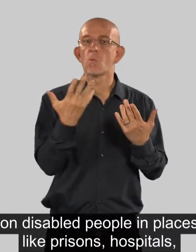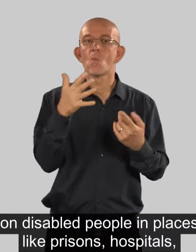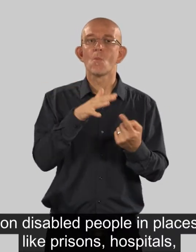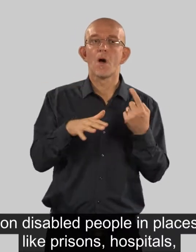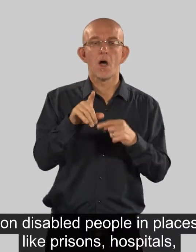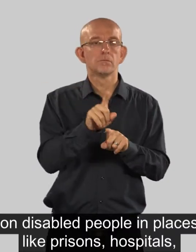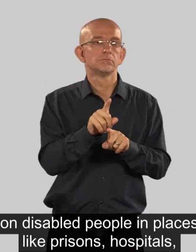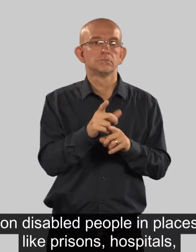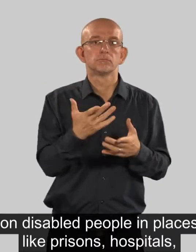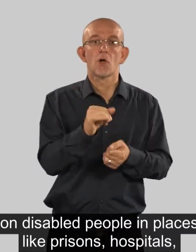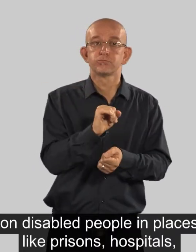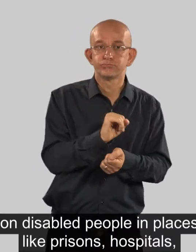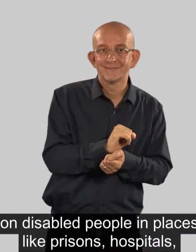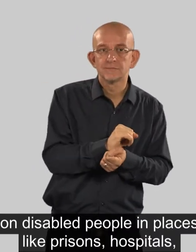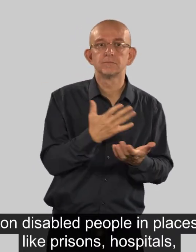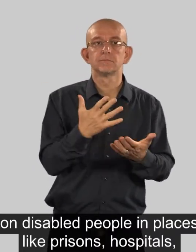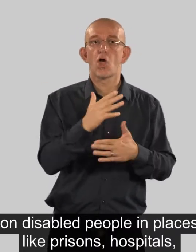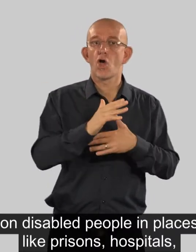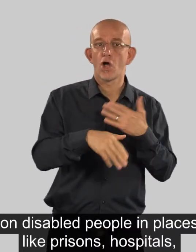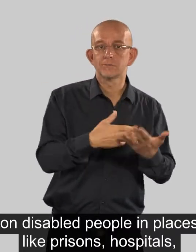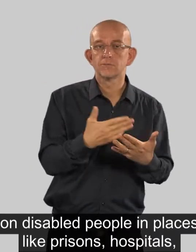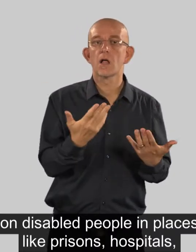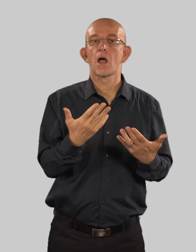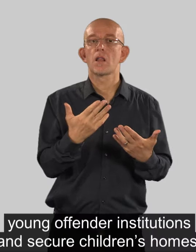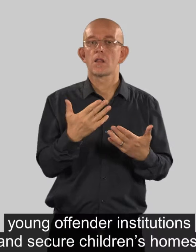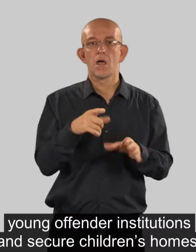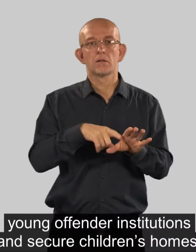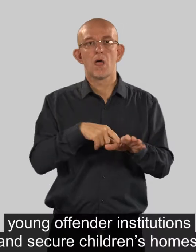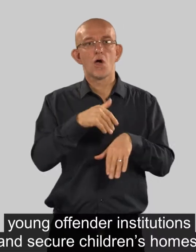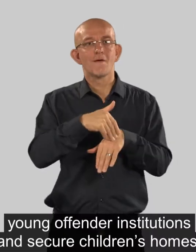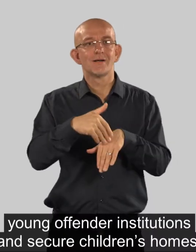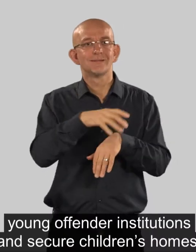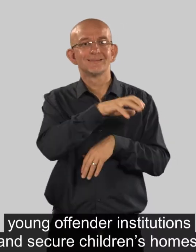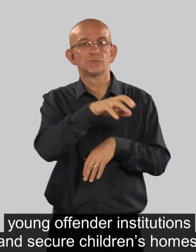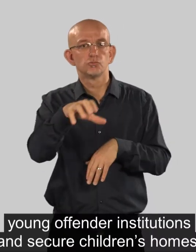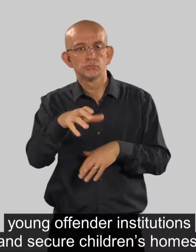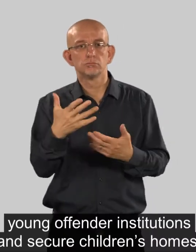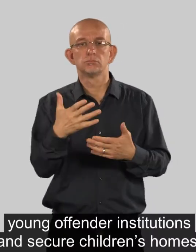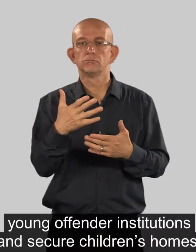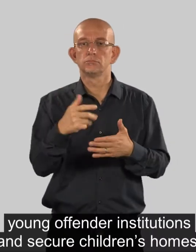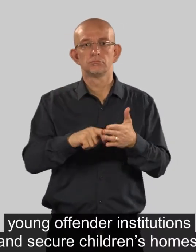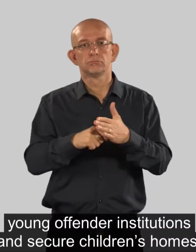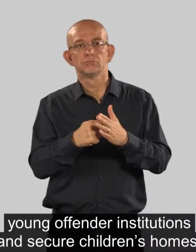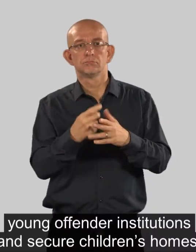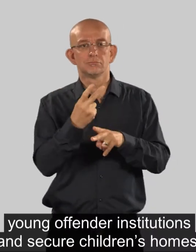like prisons, hospitals, young offender institutions, and secure children's